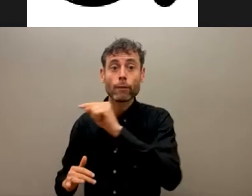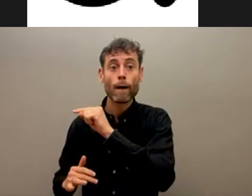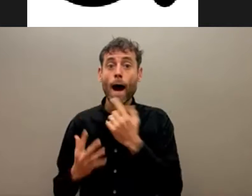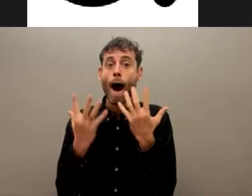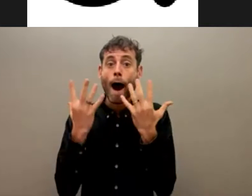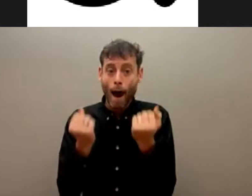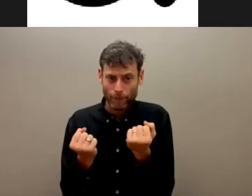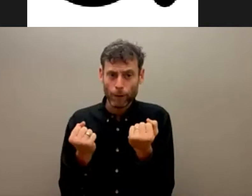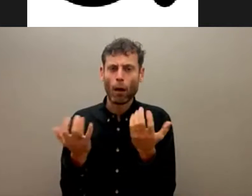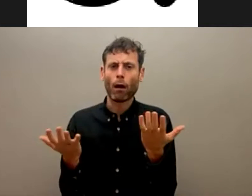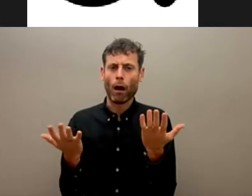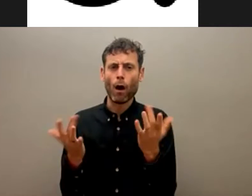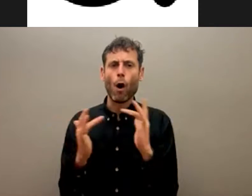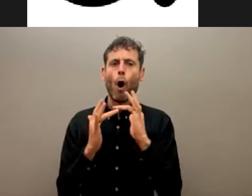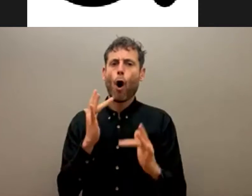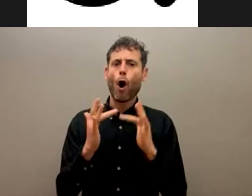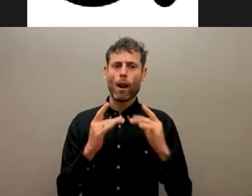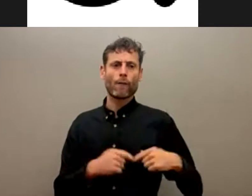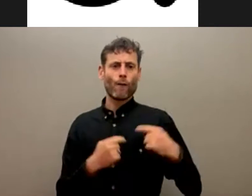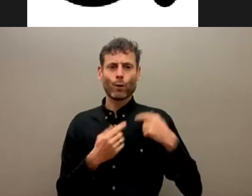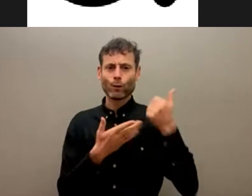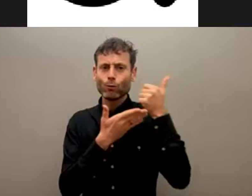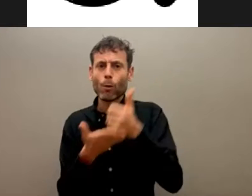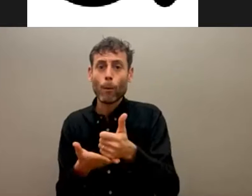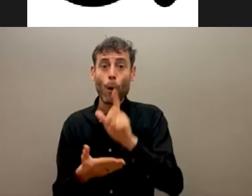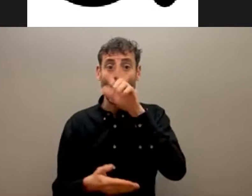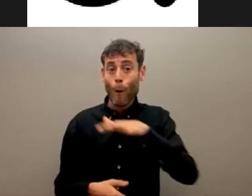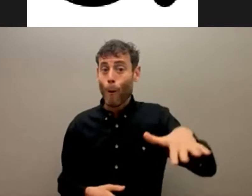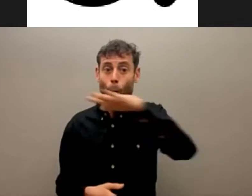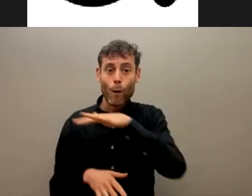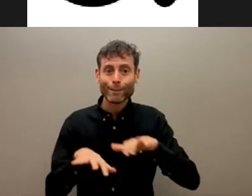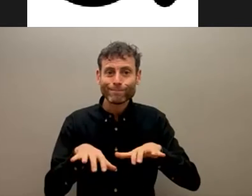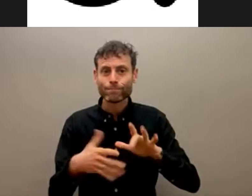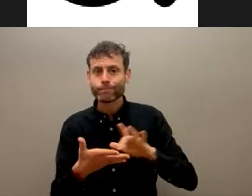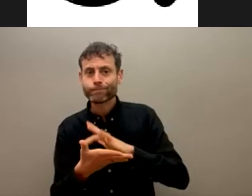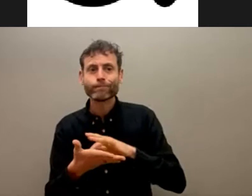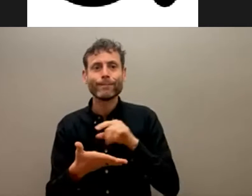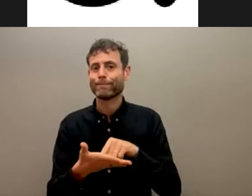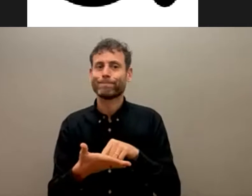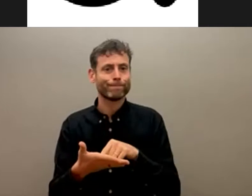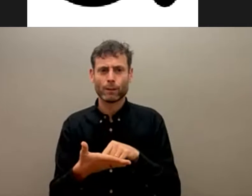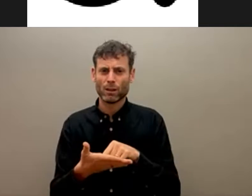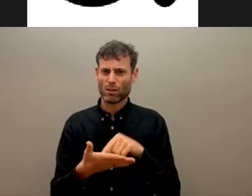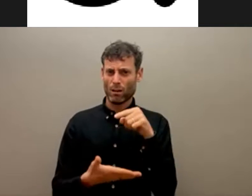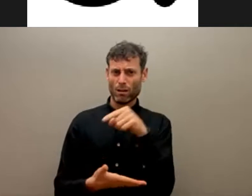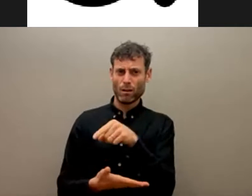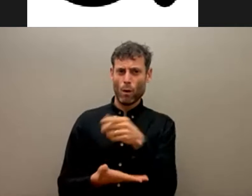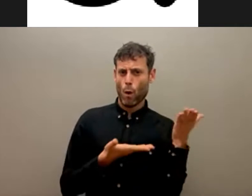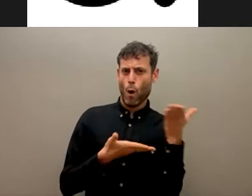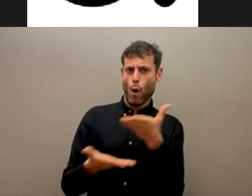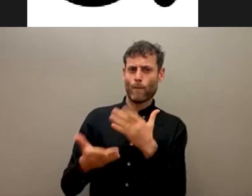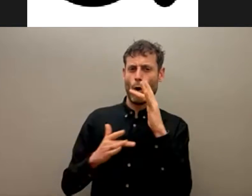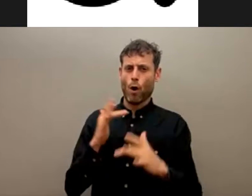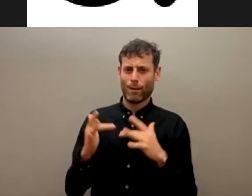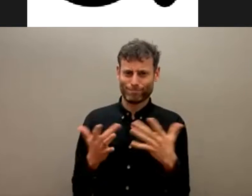do, but if we do not have them or we do not support them, then online volunteering might not be a great option for